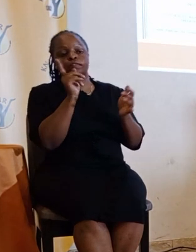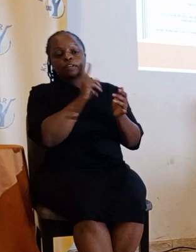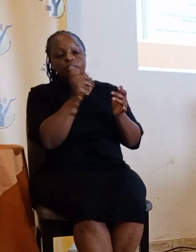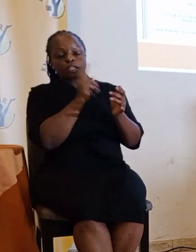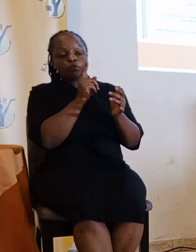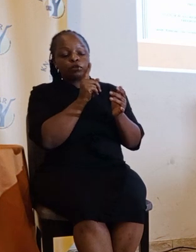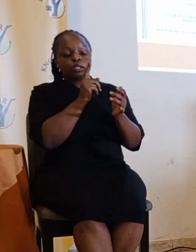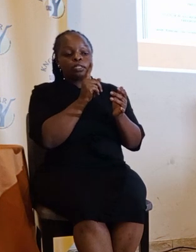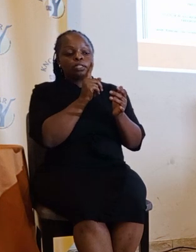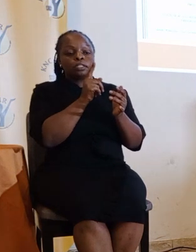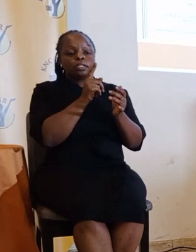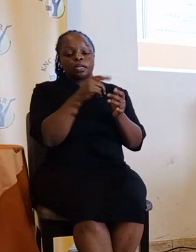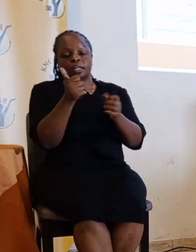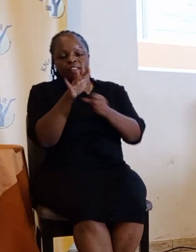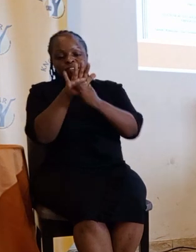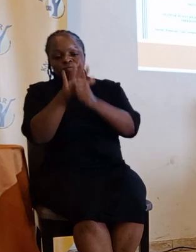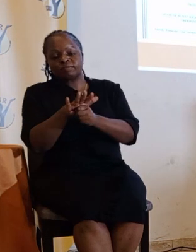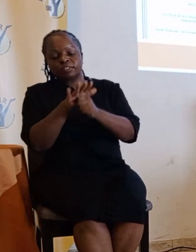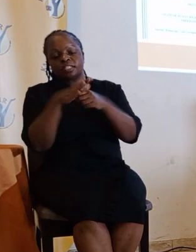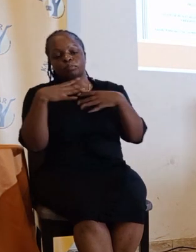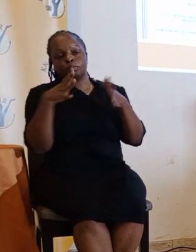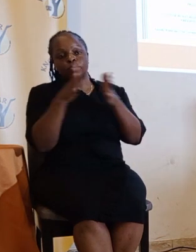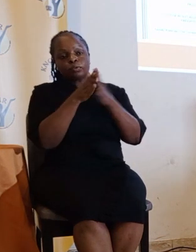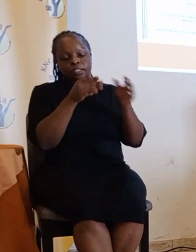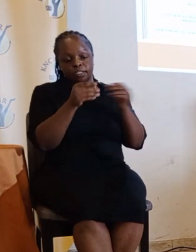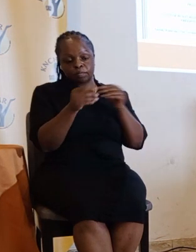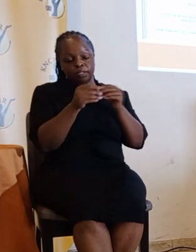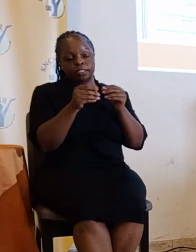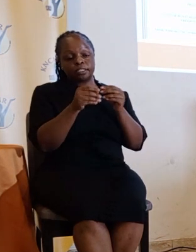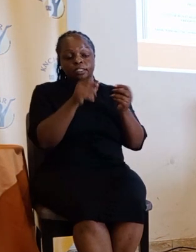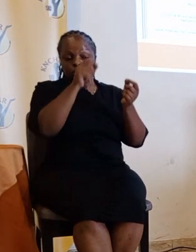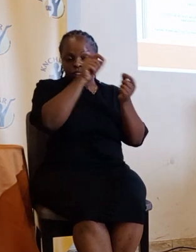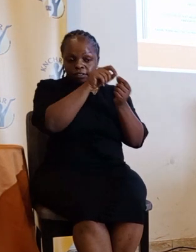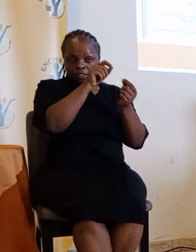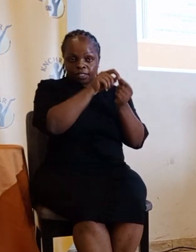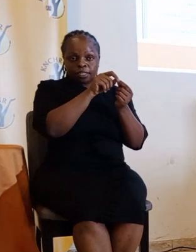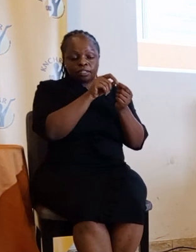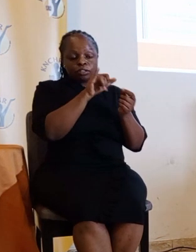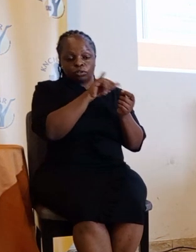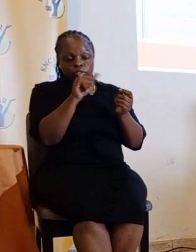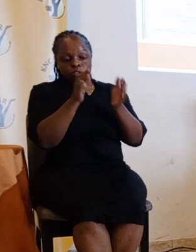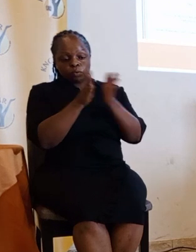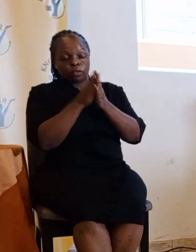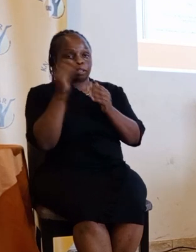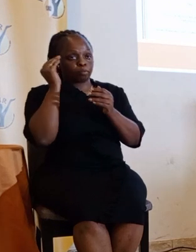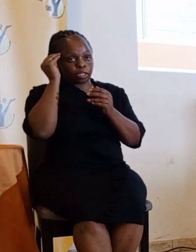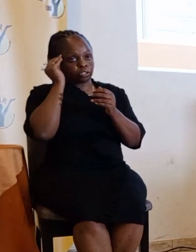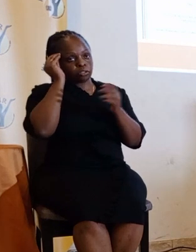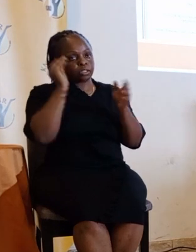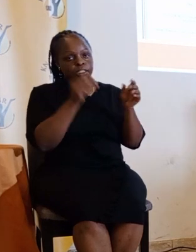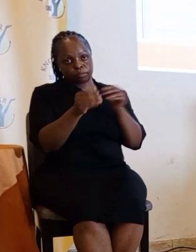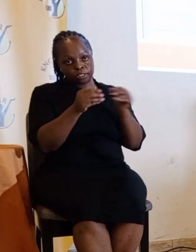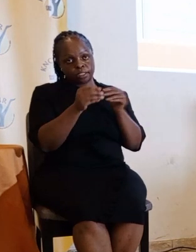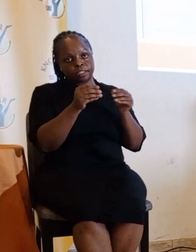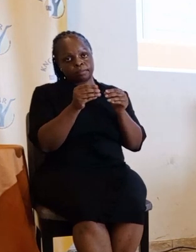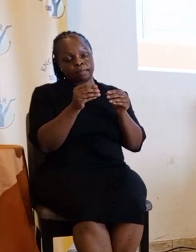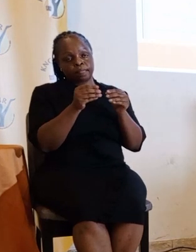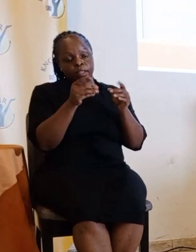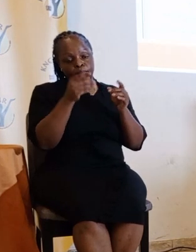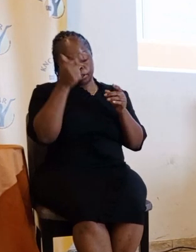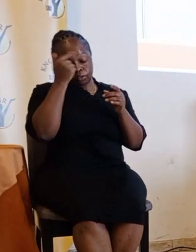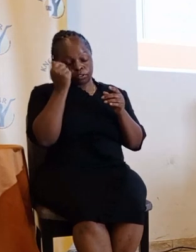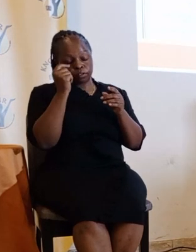the indigents and persons with disabilities, particularly those with mental illness, due